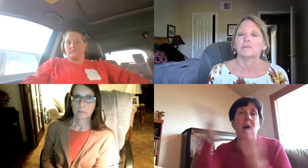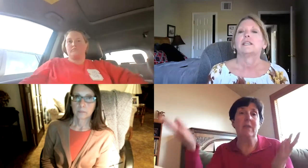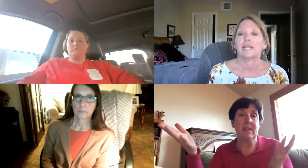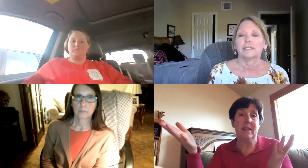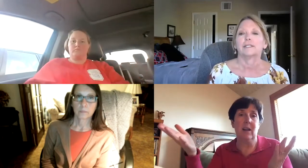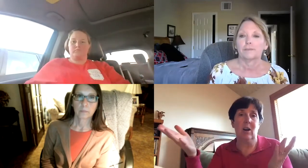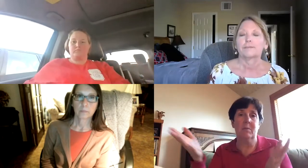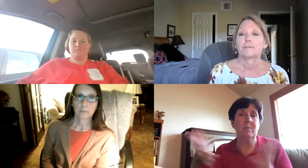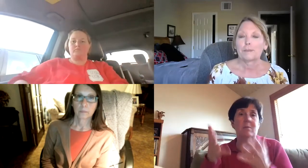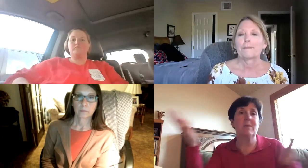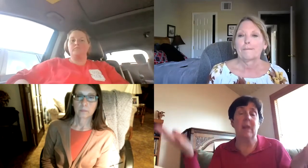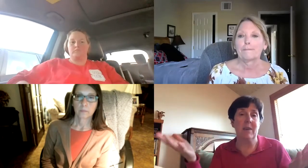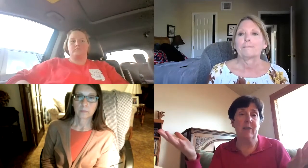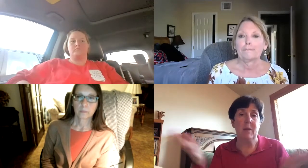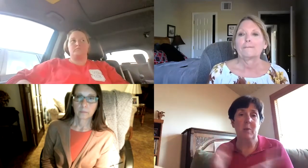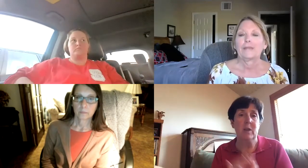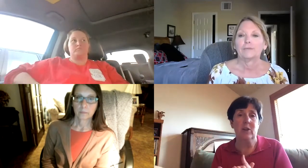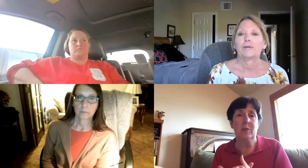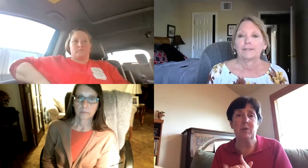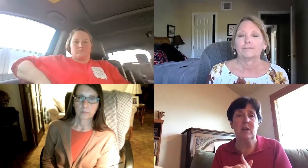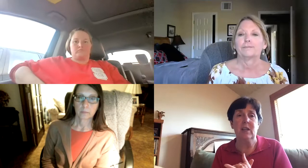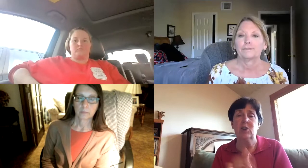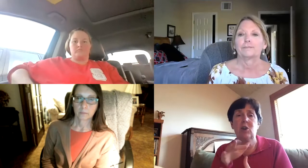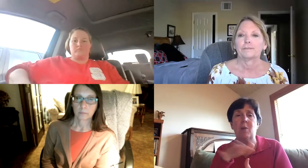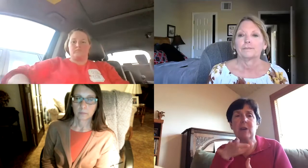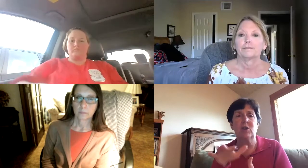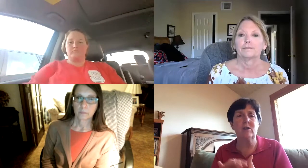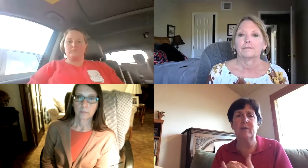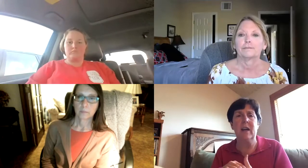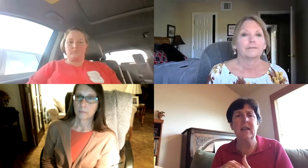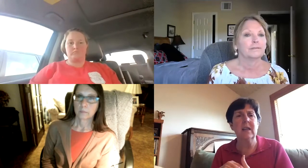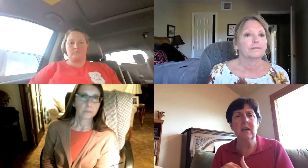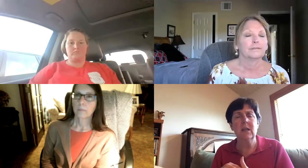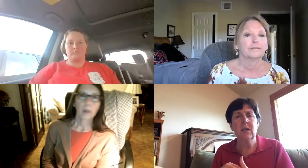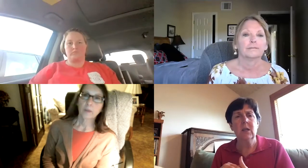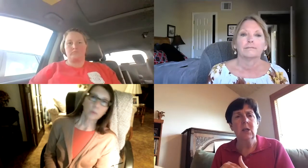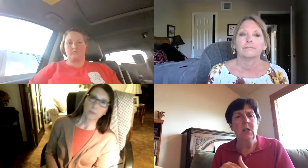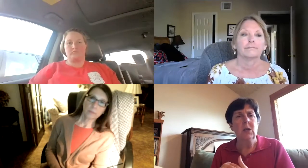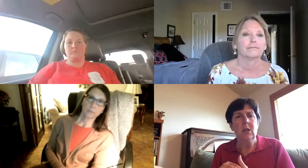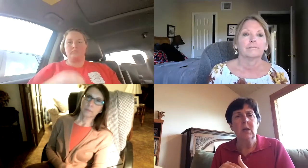So obviously there are some deaf people in your community. Do you know about yours, Fran?